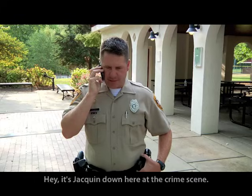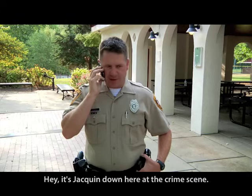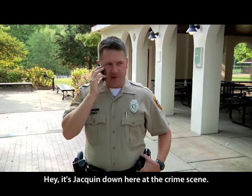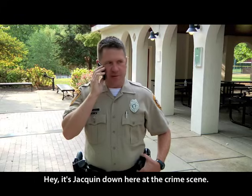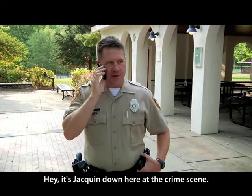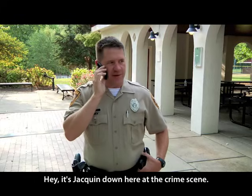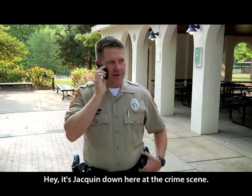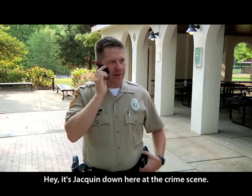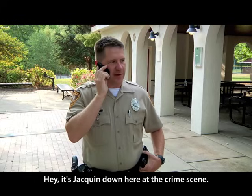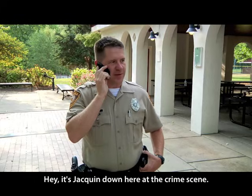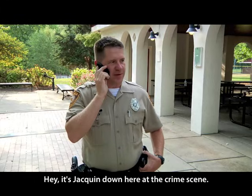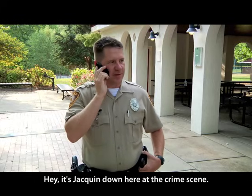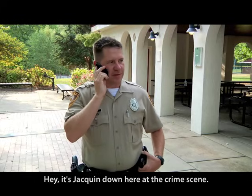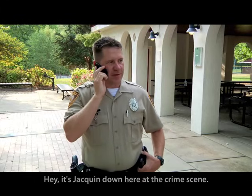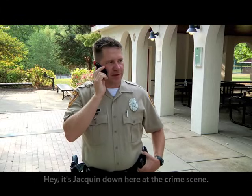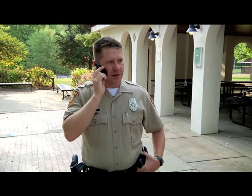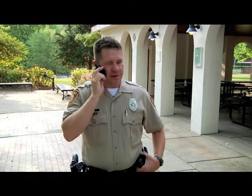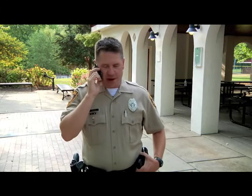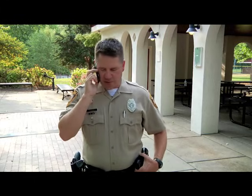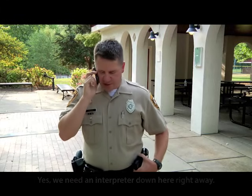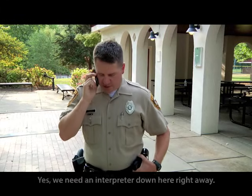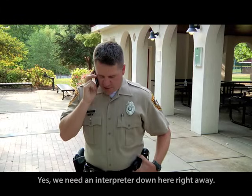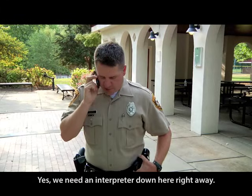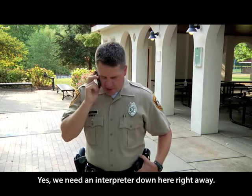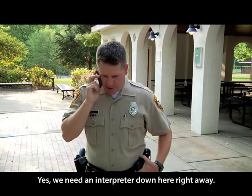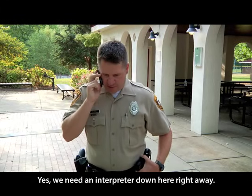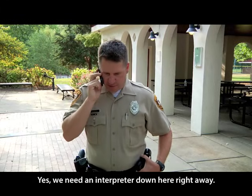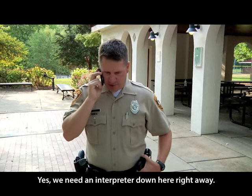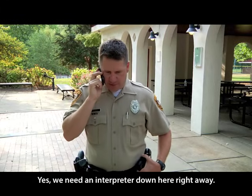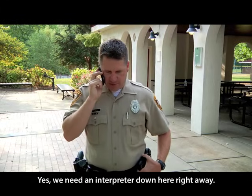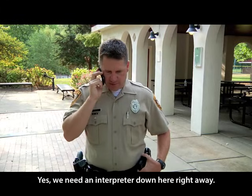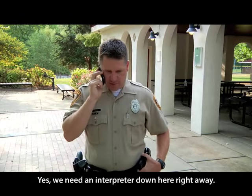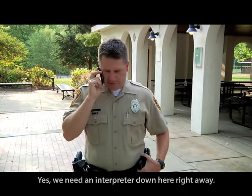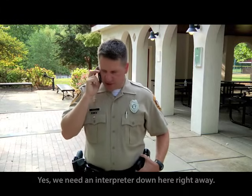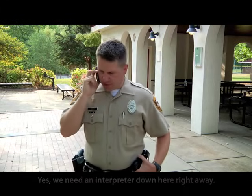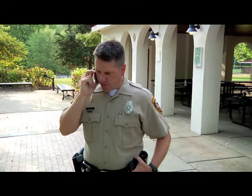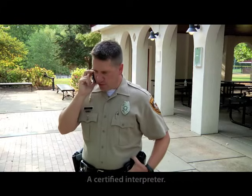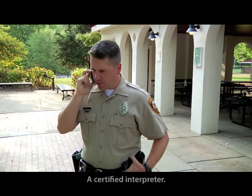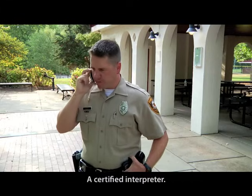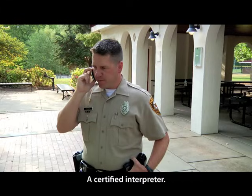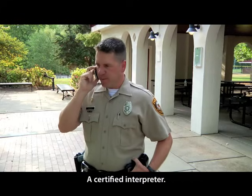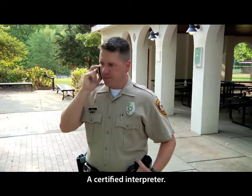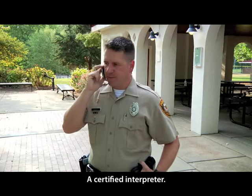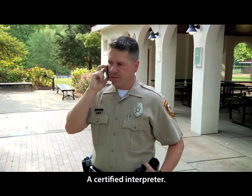Page Jack went down here at the crime scene. Yeah, we need an interpreter down here right away. A certified interpreter.